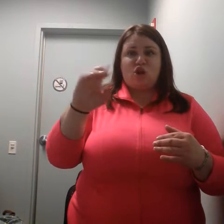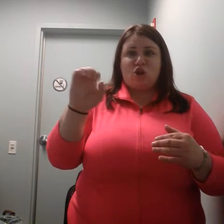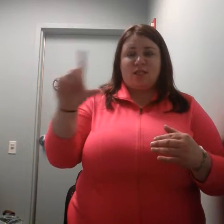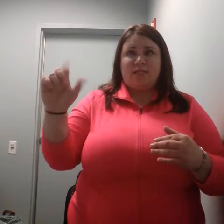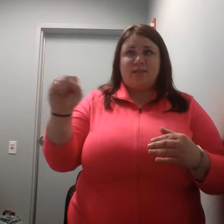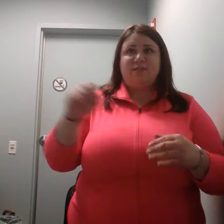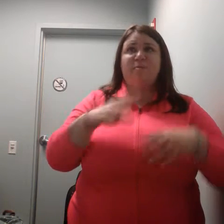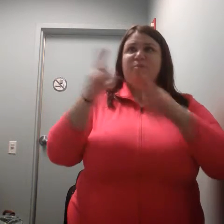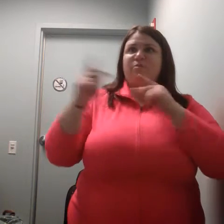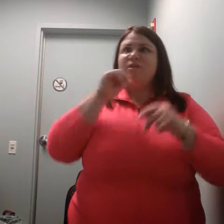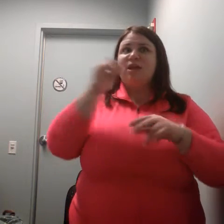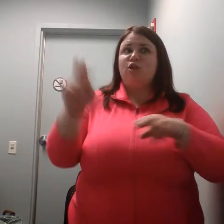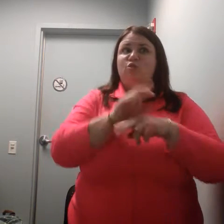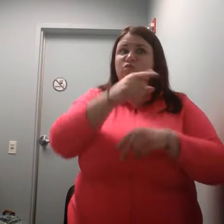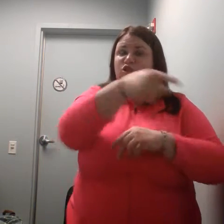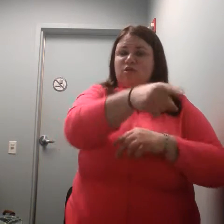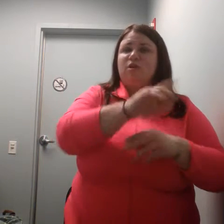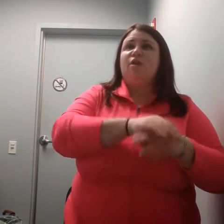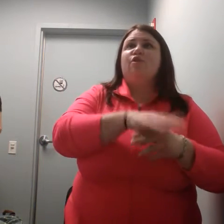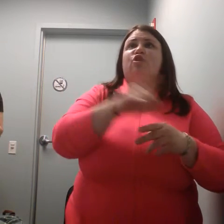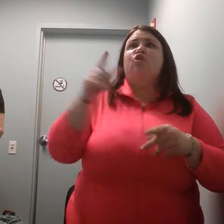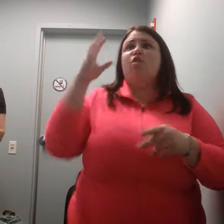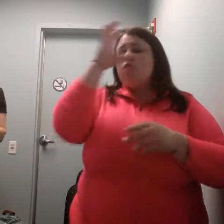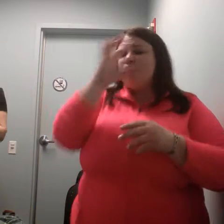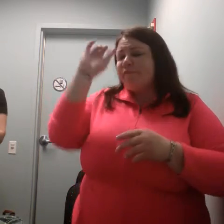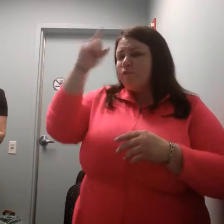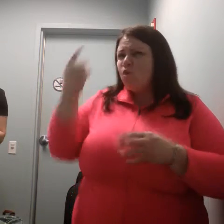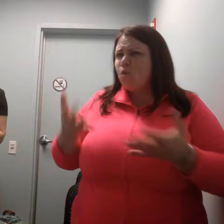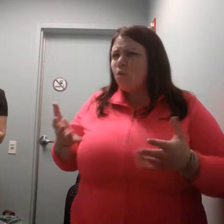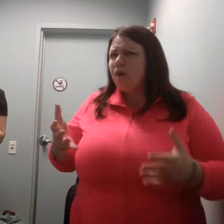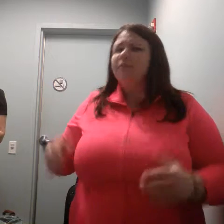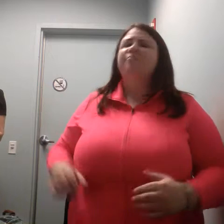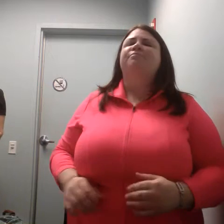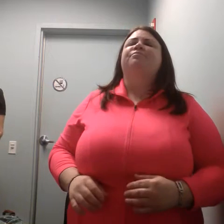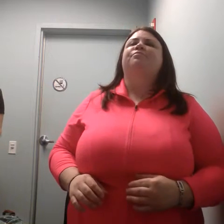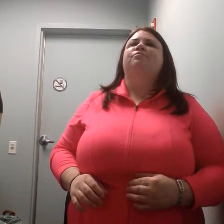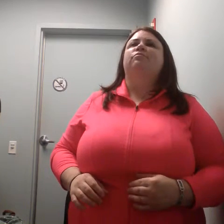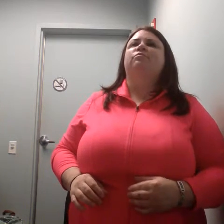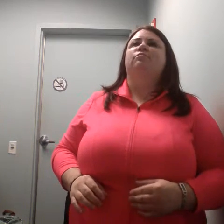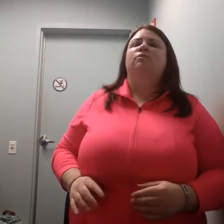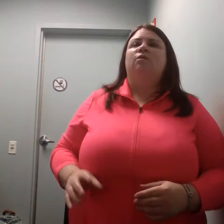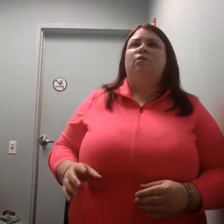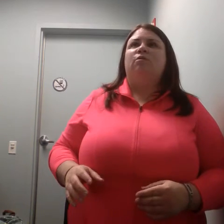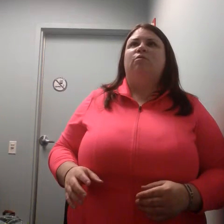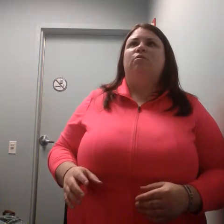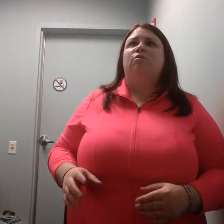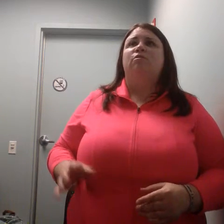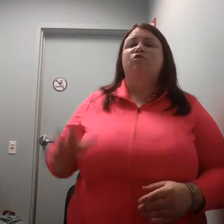her in the future. Where are they going to turn to instead? Someone else. In a sense, Becky's competitors. Now,